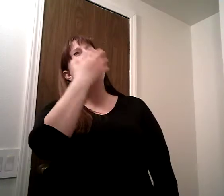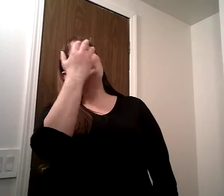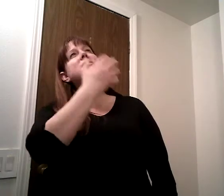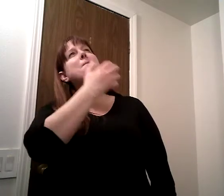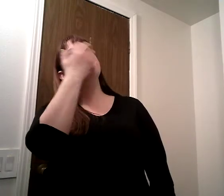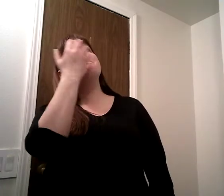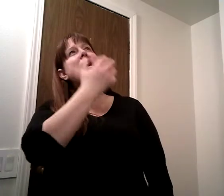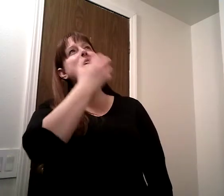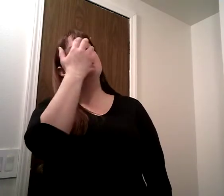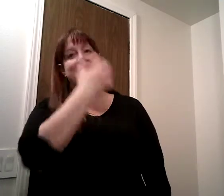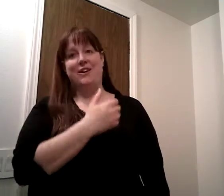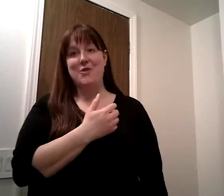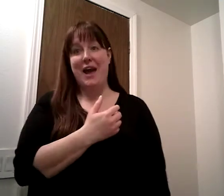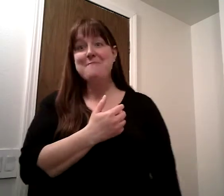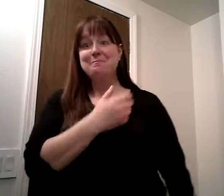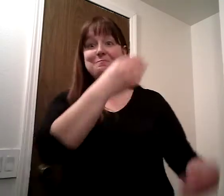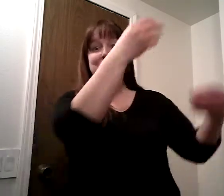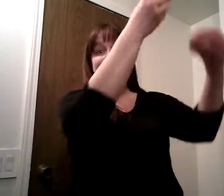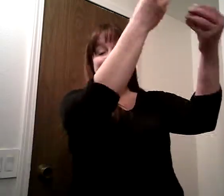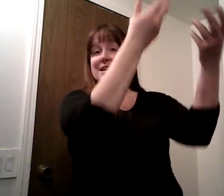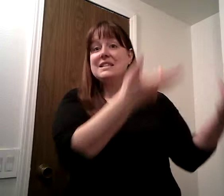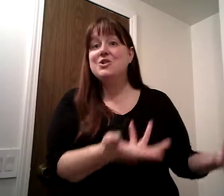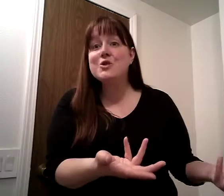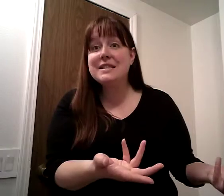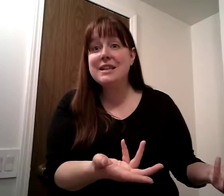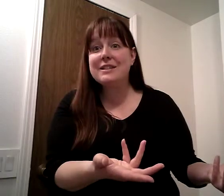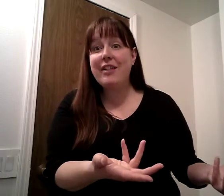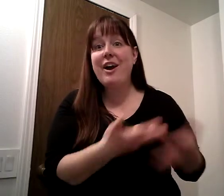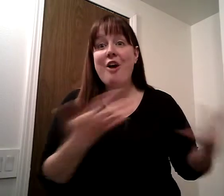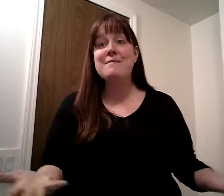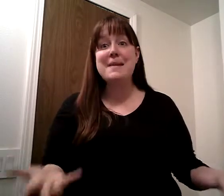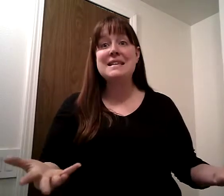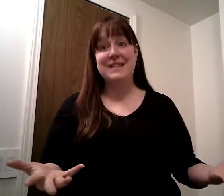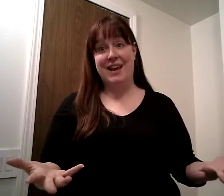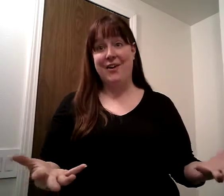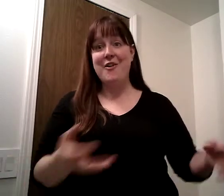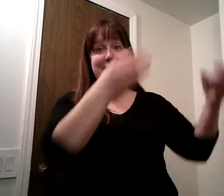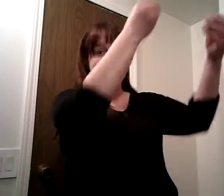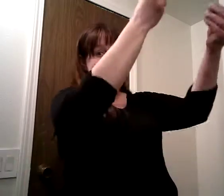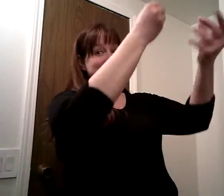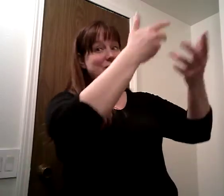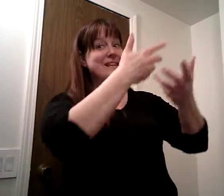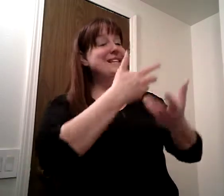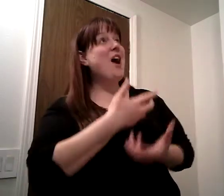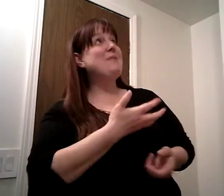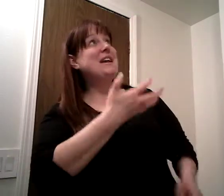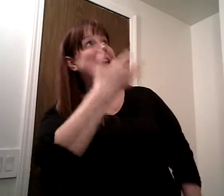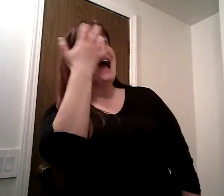that's amazing, okay? Because these stories that they're telling are amazing, okay? So tell me in